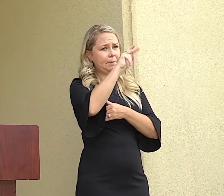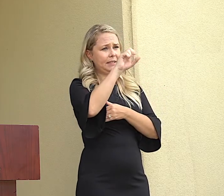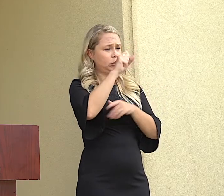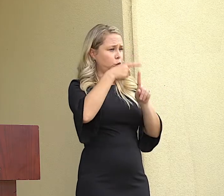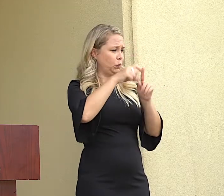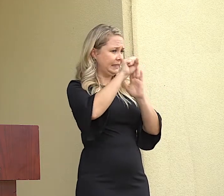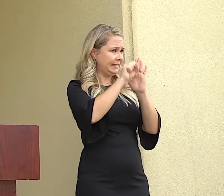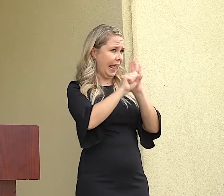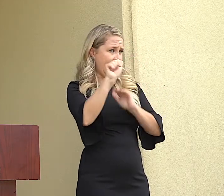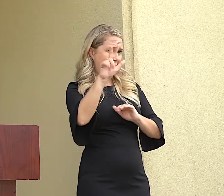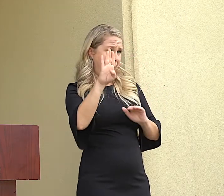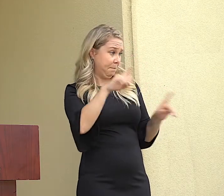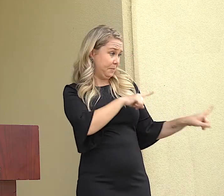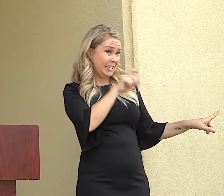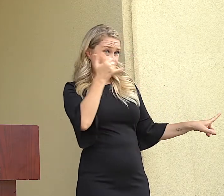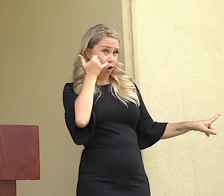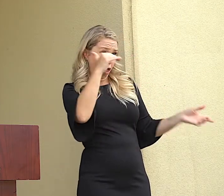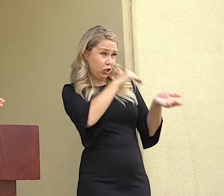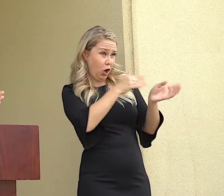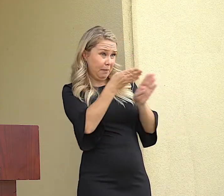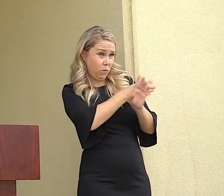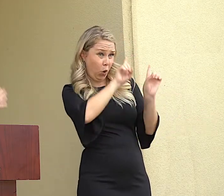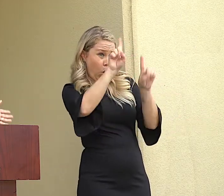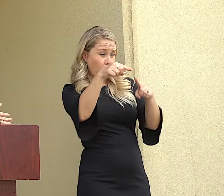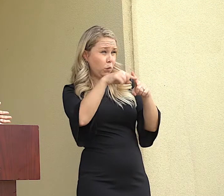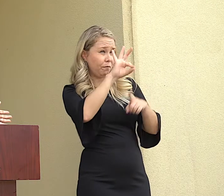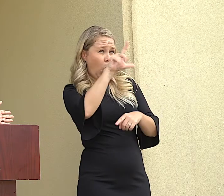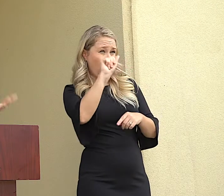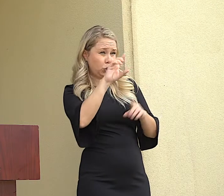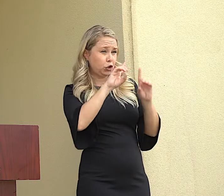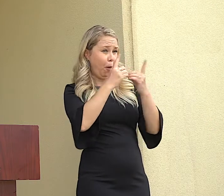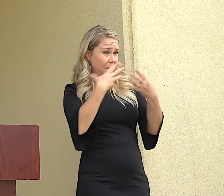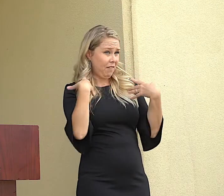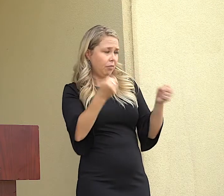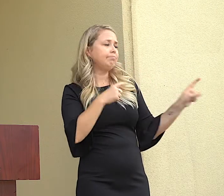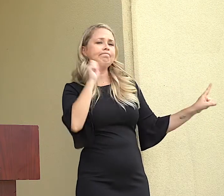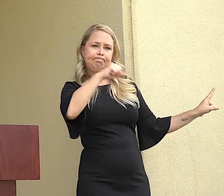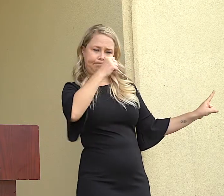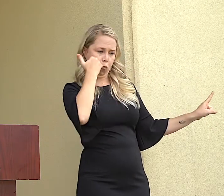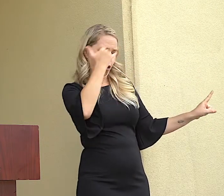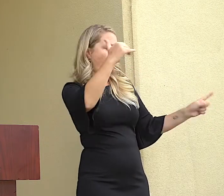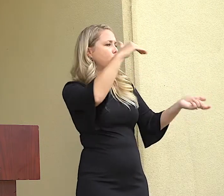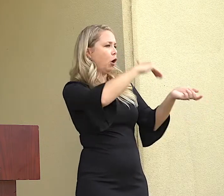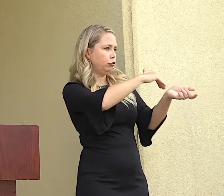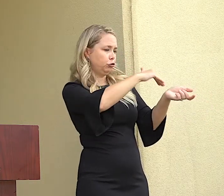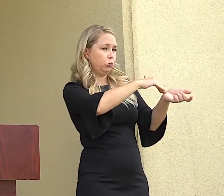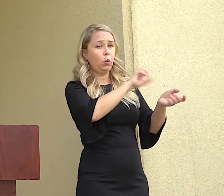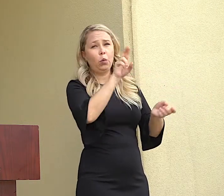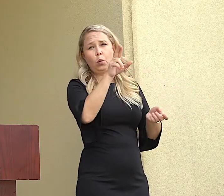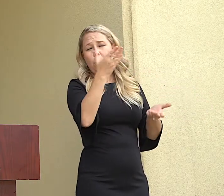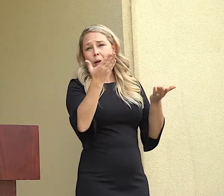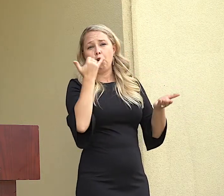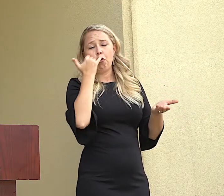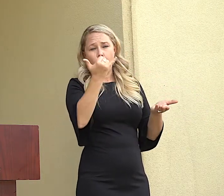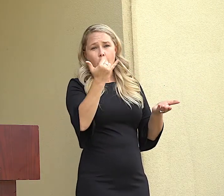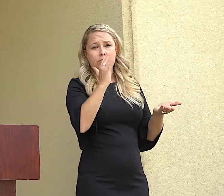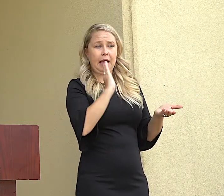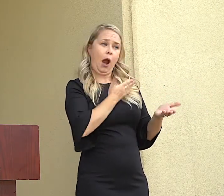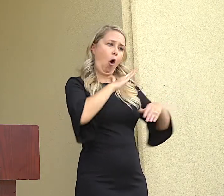to call a doctor before they came to the Department of Health? They would call their doctor, Okay. perhaps we'll get a call from their doctor, Mhm. or they might call or on